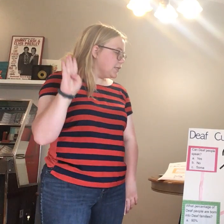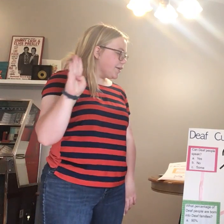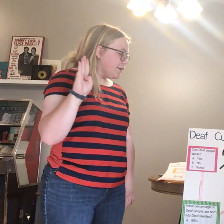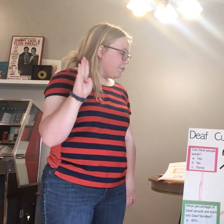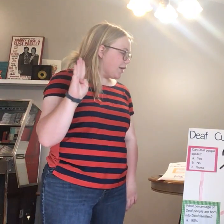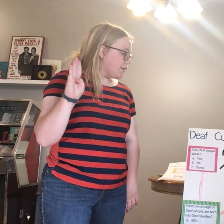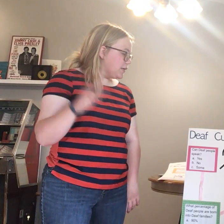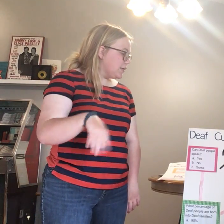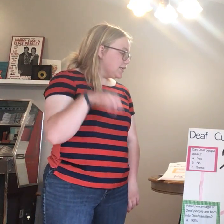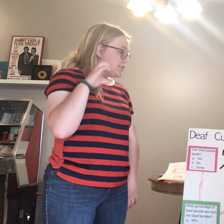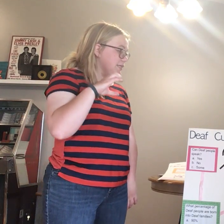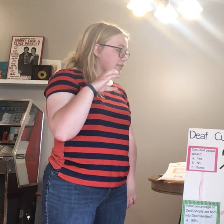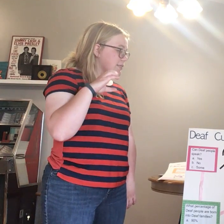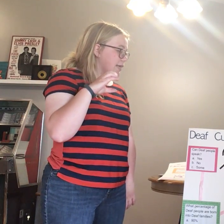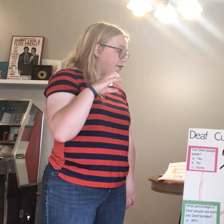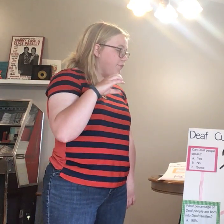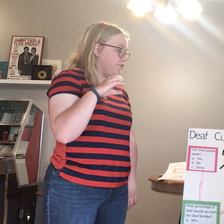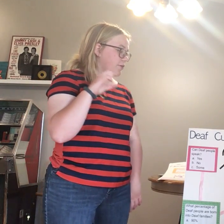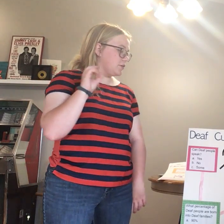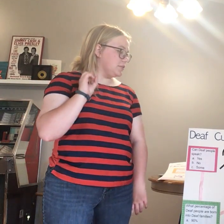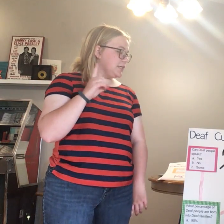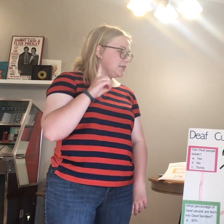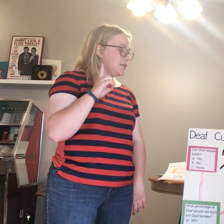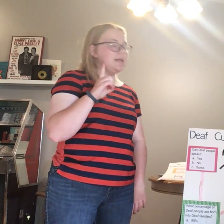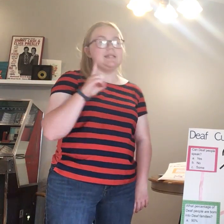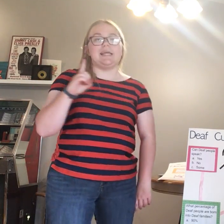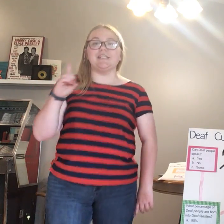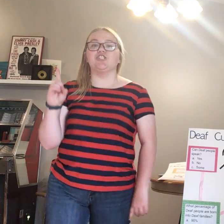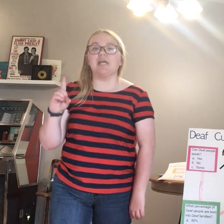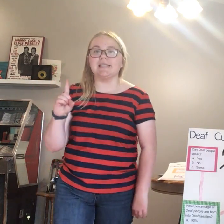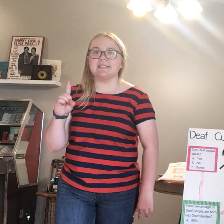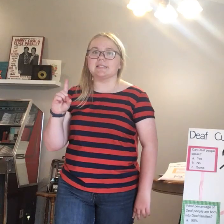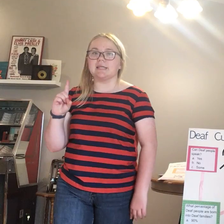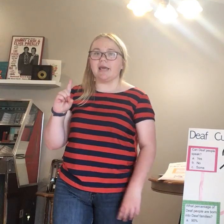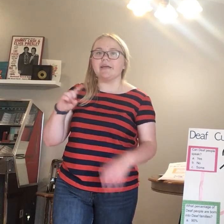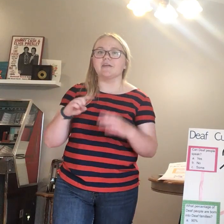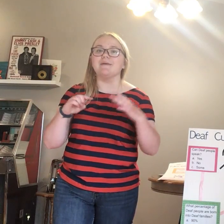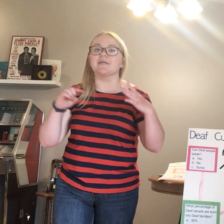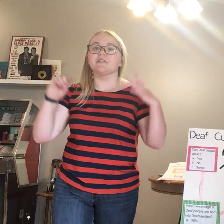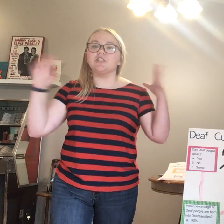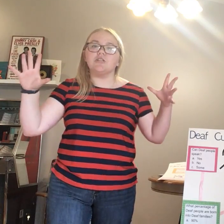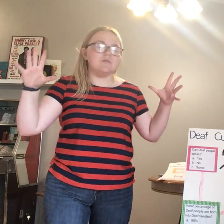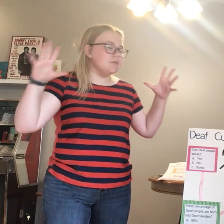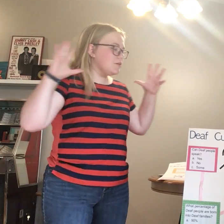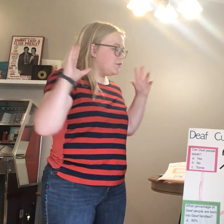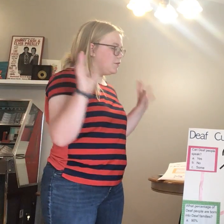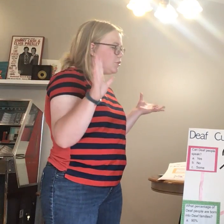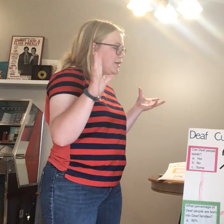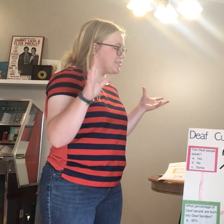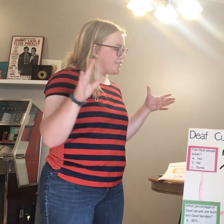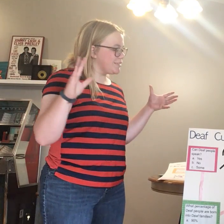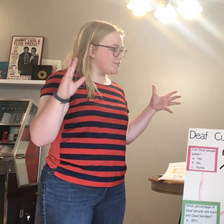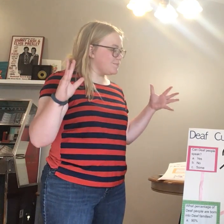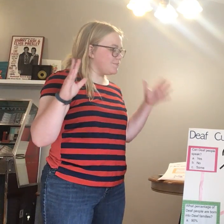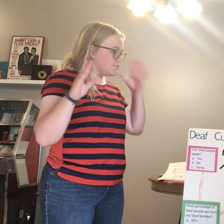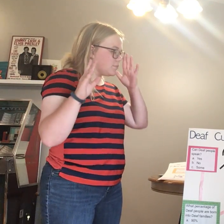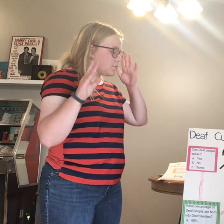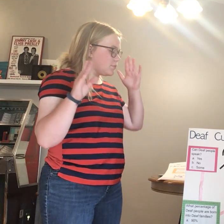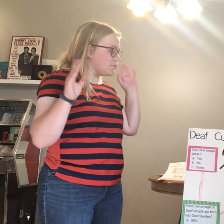hearing impaired. C, deaf. Or D, they just can't hear. Remember, two answers. And